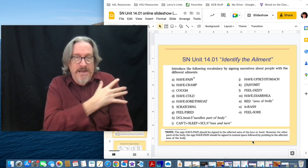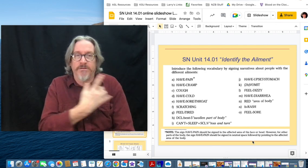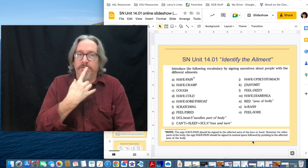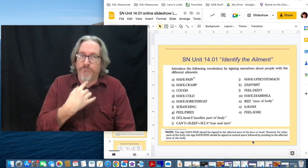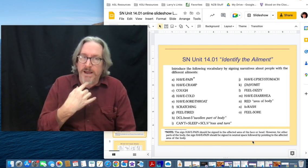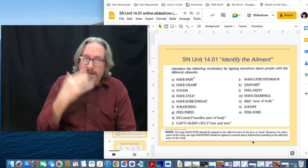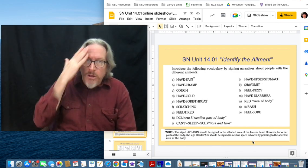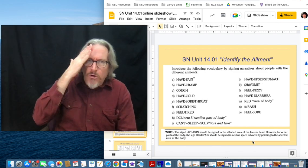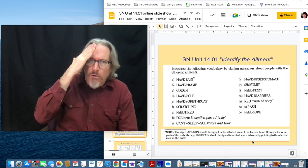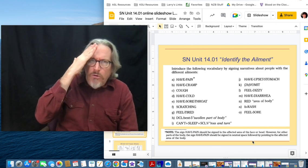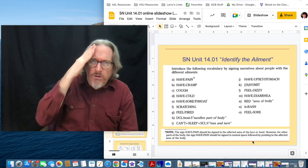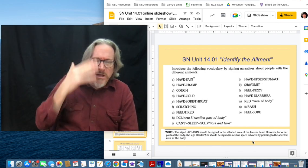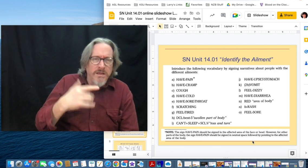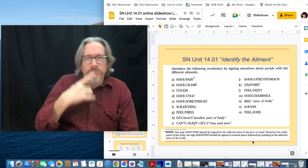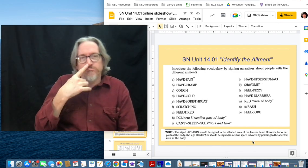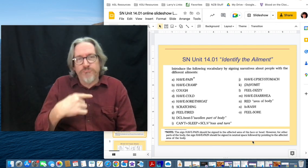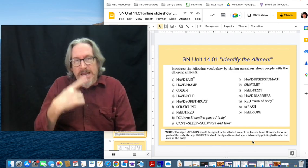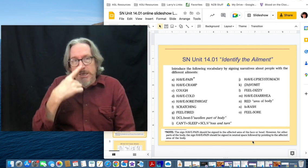this area, red